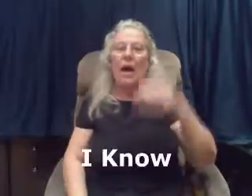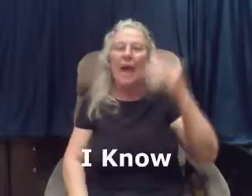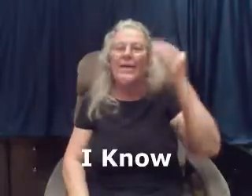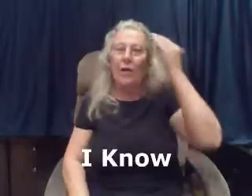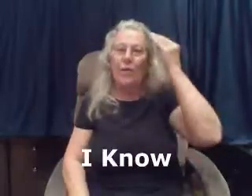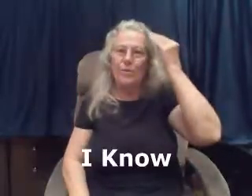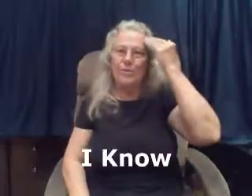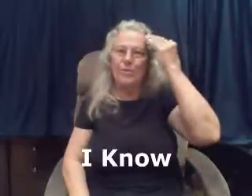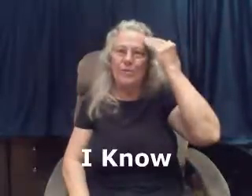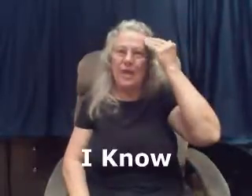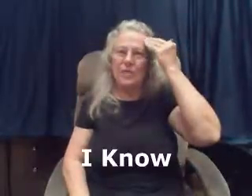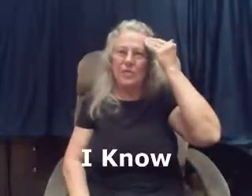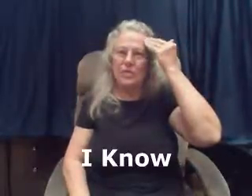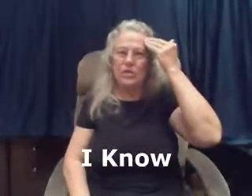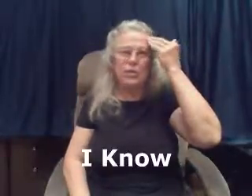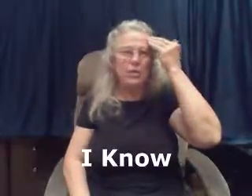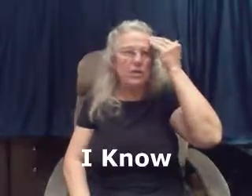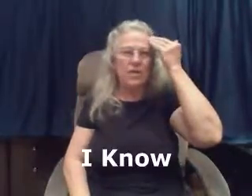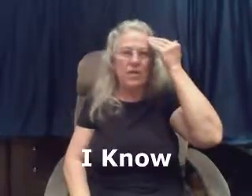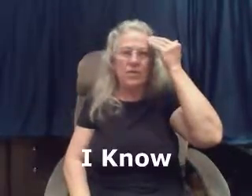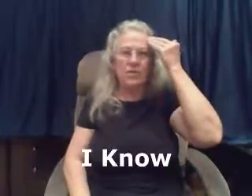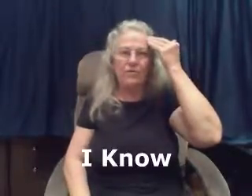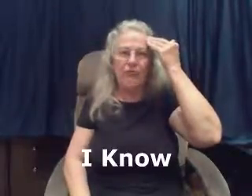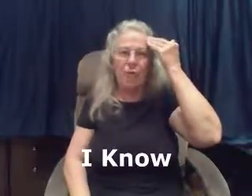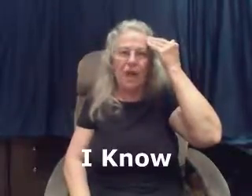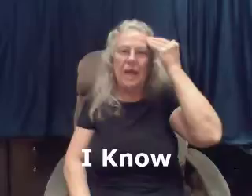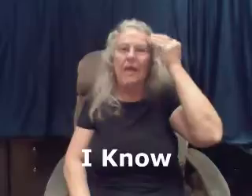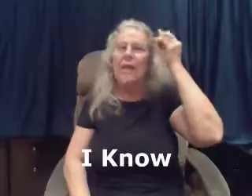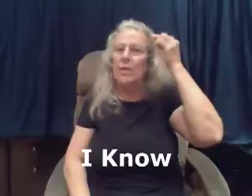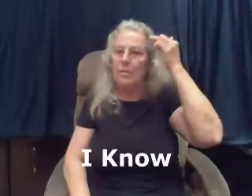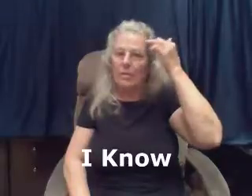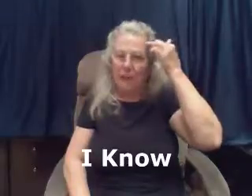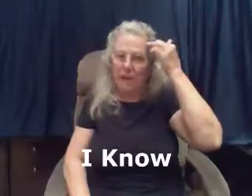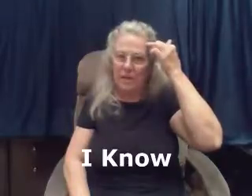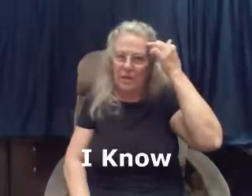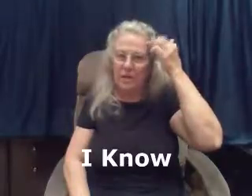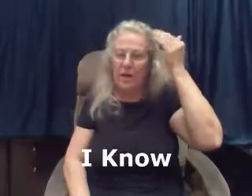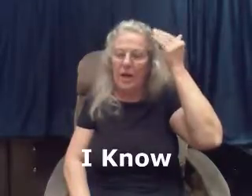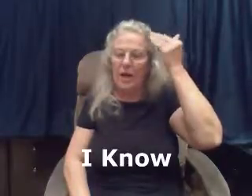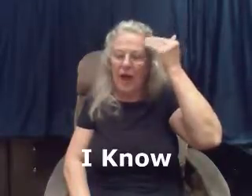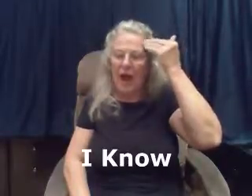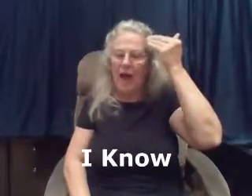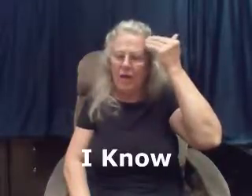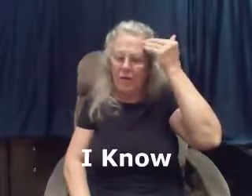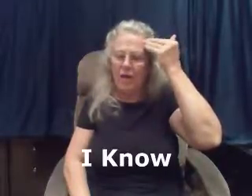I know. And you're just going to touch your forehead, the knowledge area. I know.